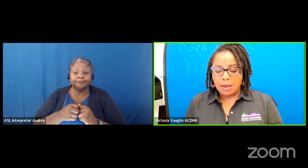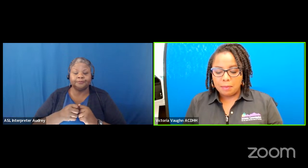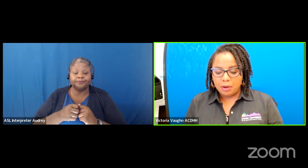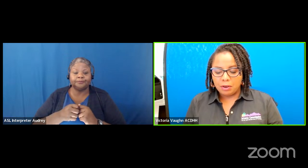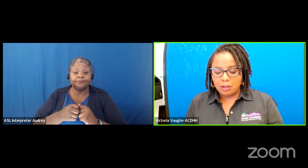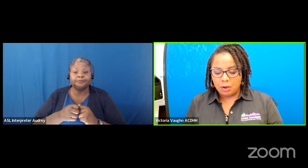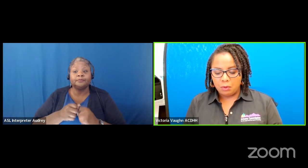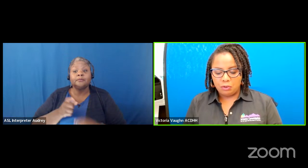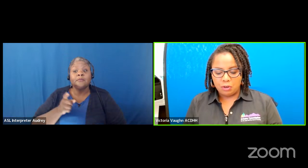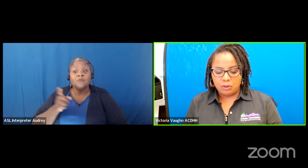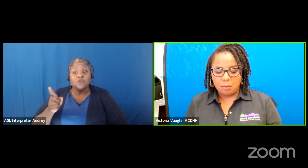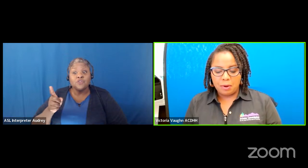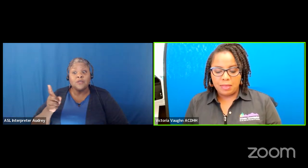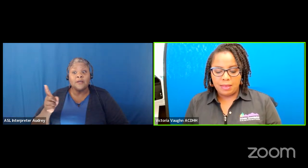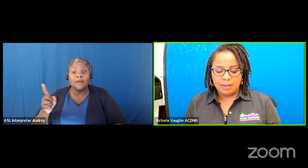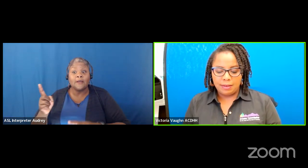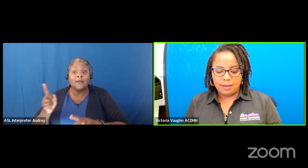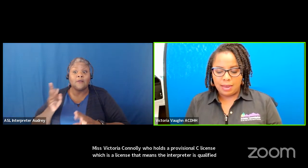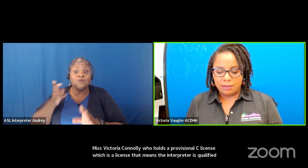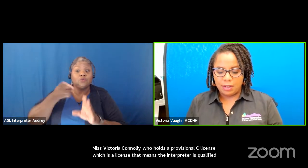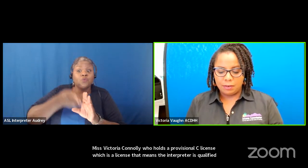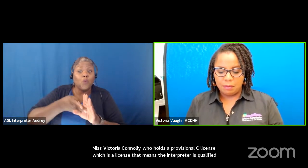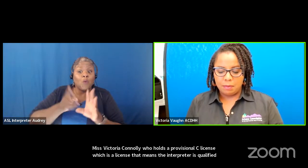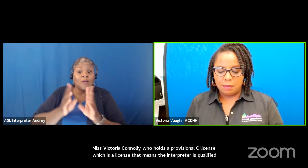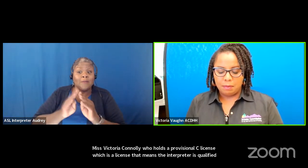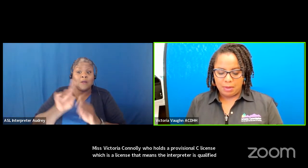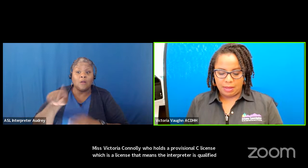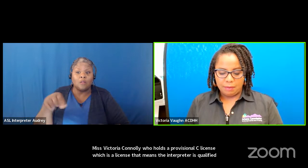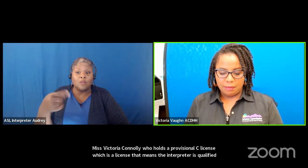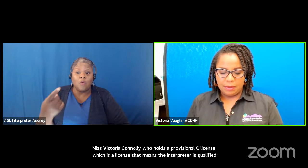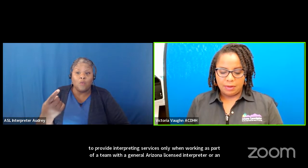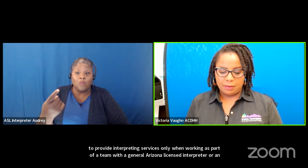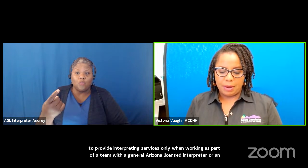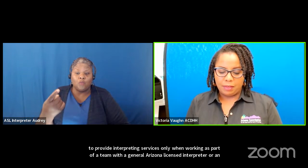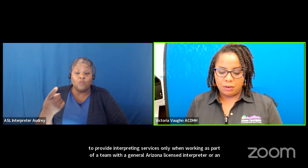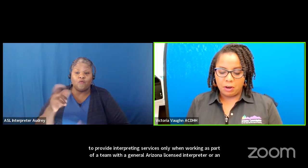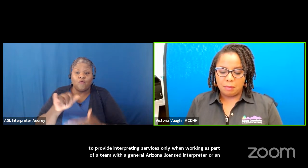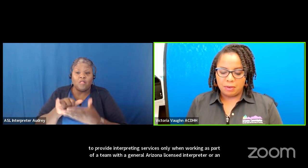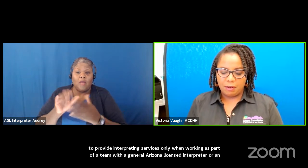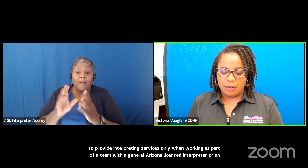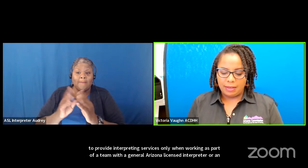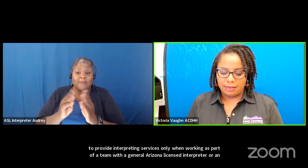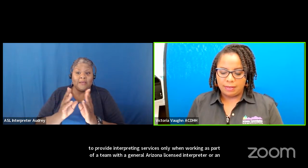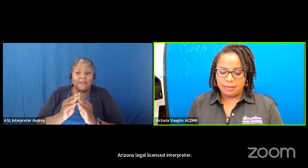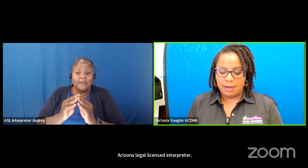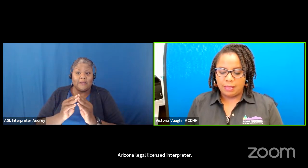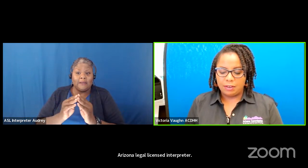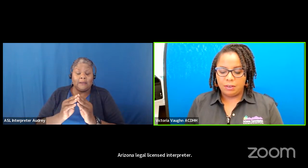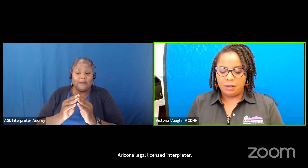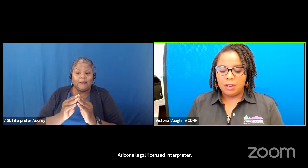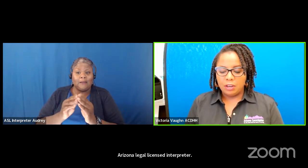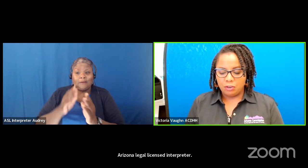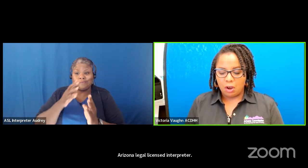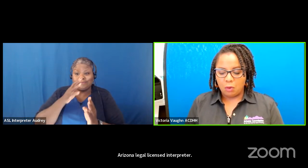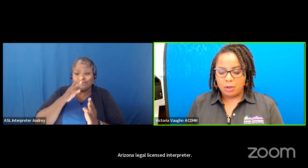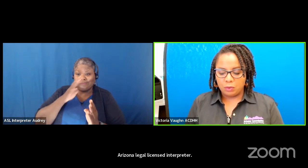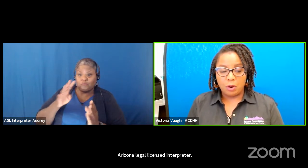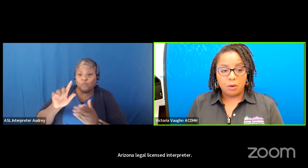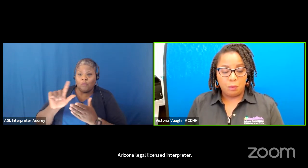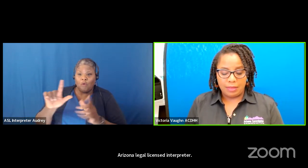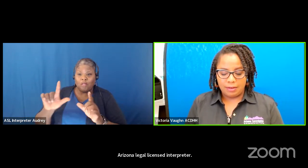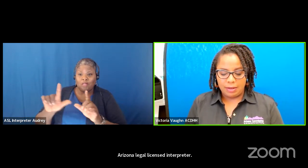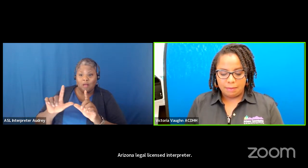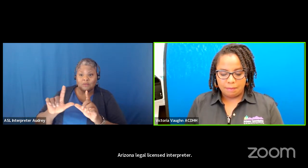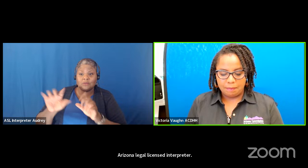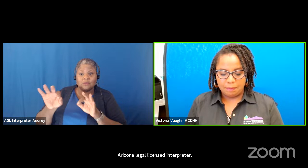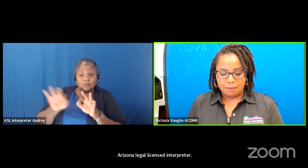Ms. Connolly appeared alone to interpret the ACDHH meeting, despite the terms of her license stating that she should always